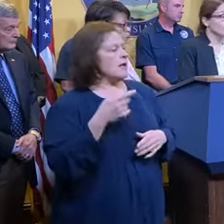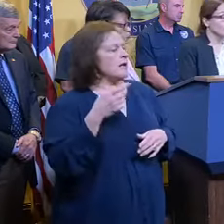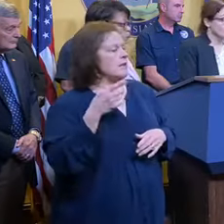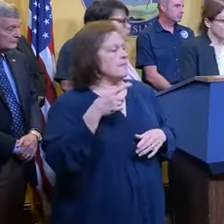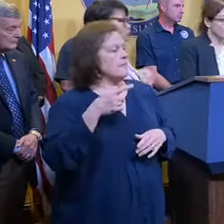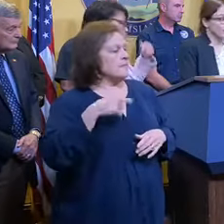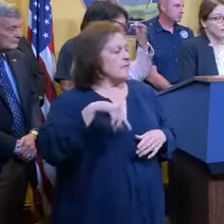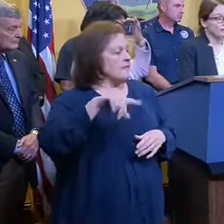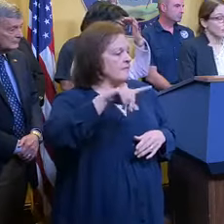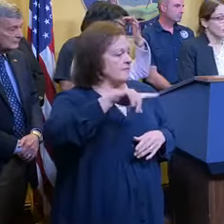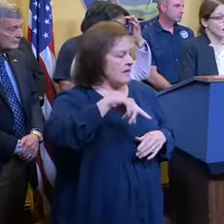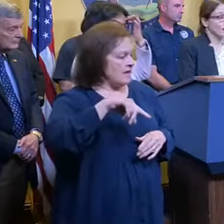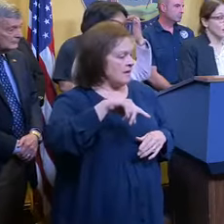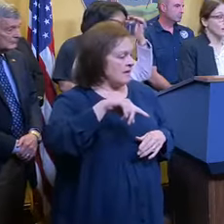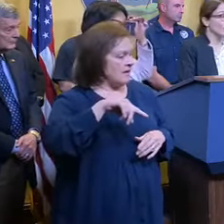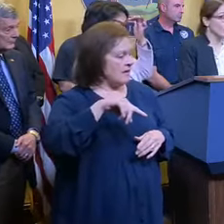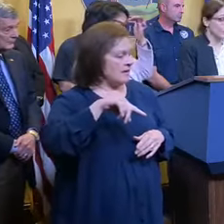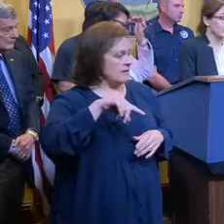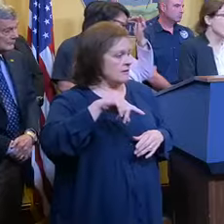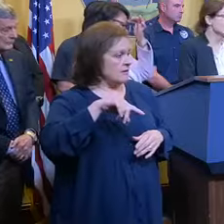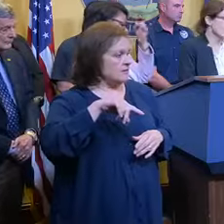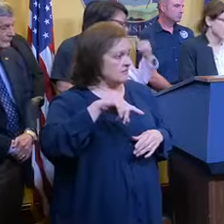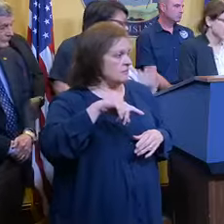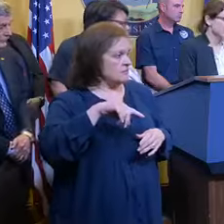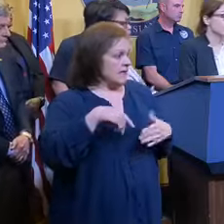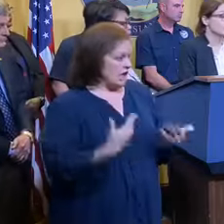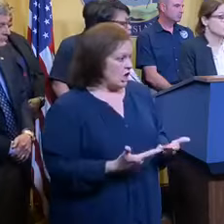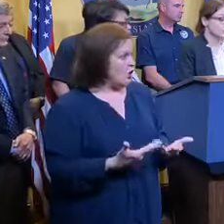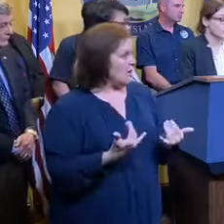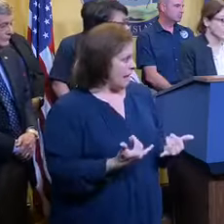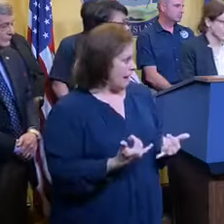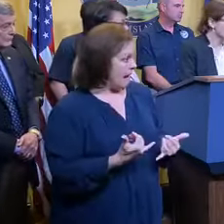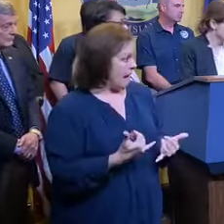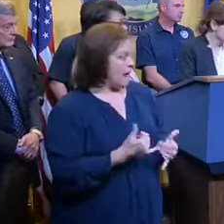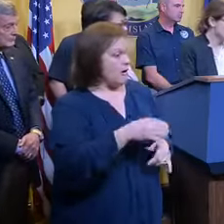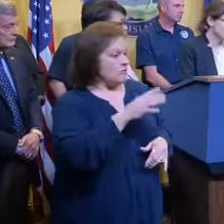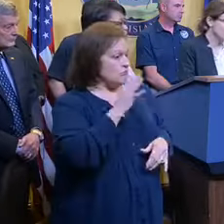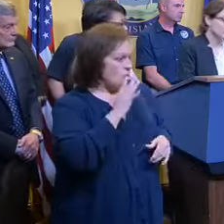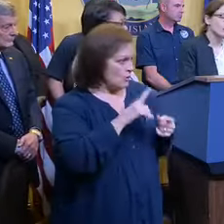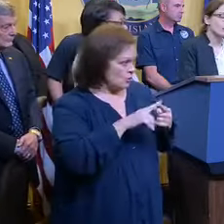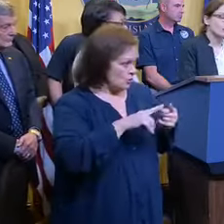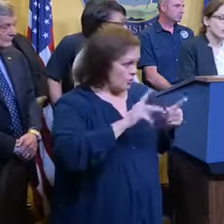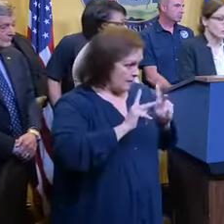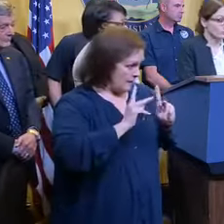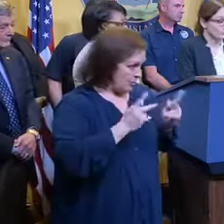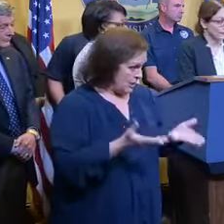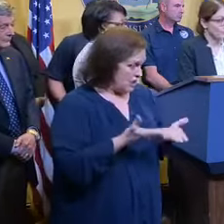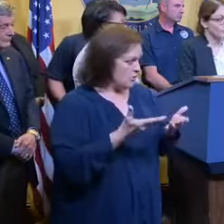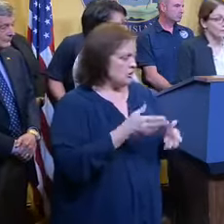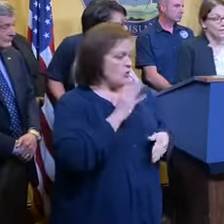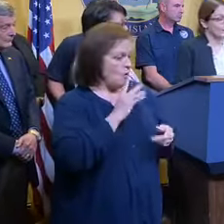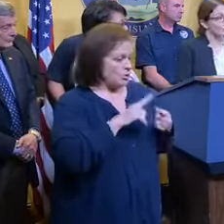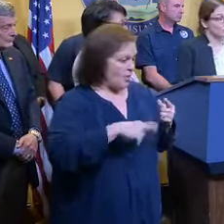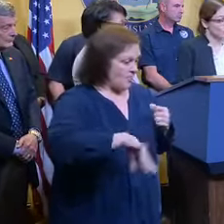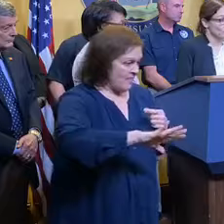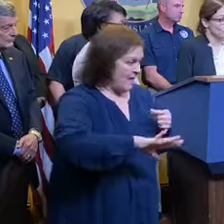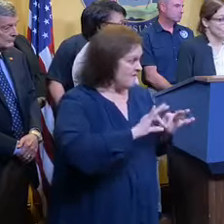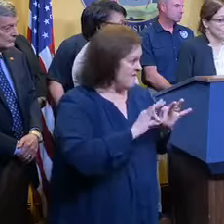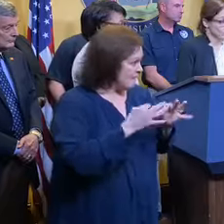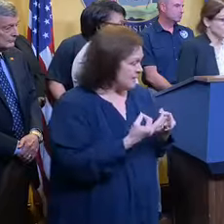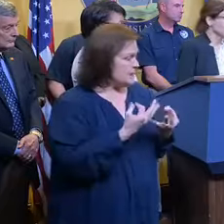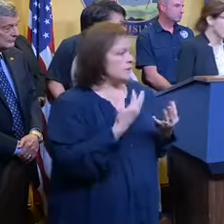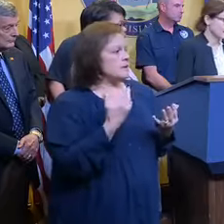out messaging. I know that they are on the ground talking to patients, or talking to residents, talking to their families. They